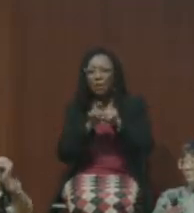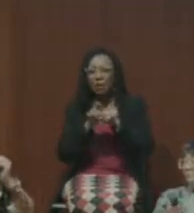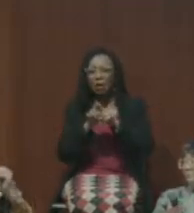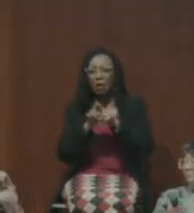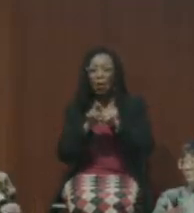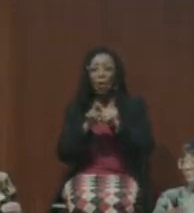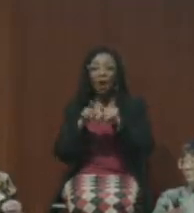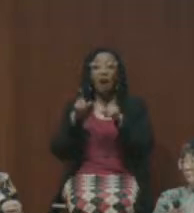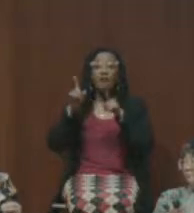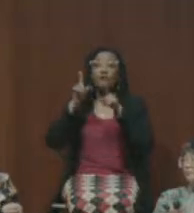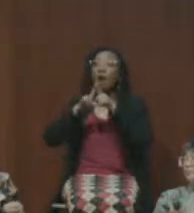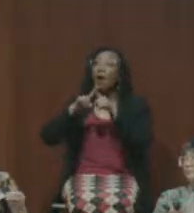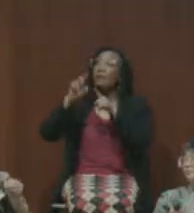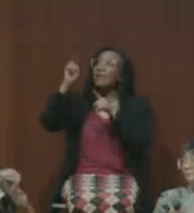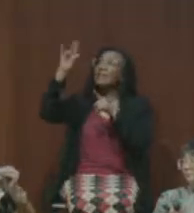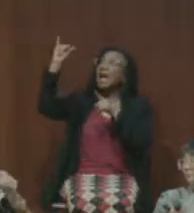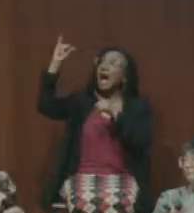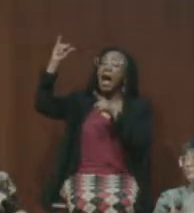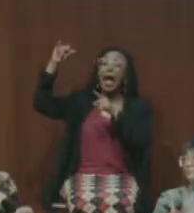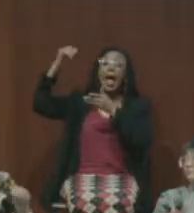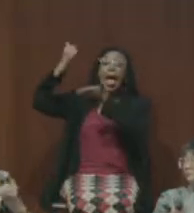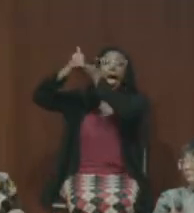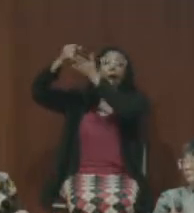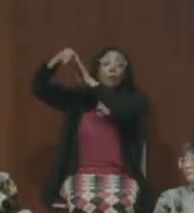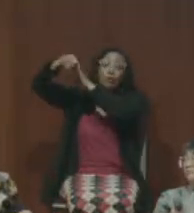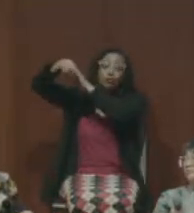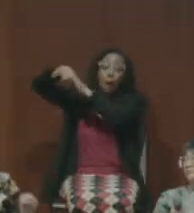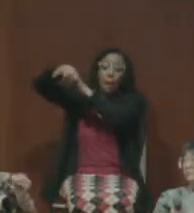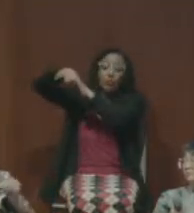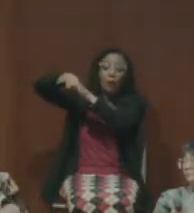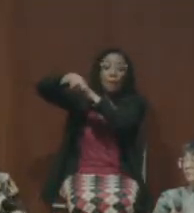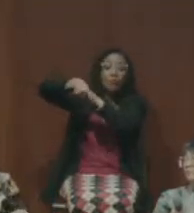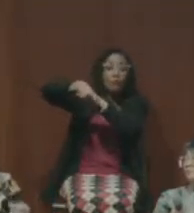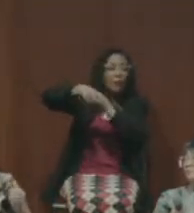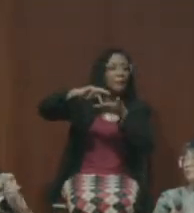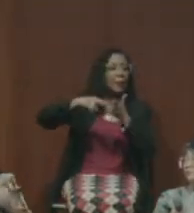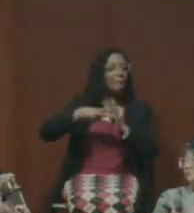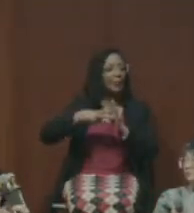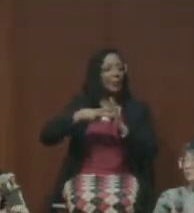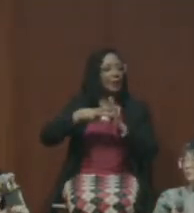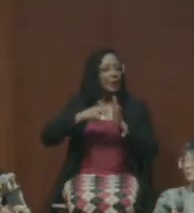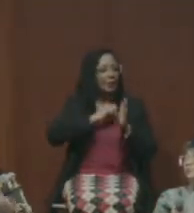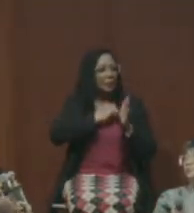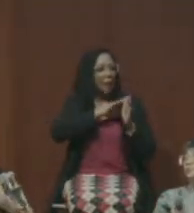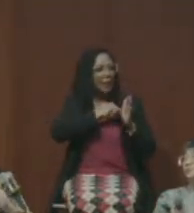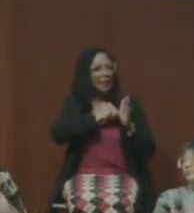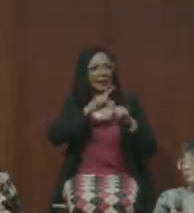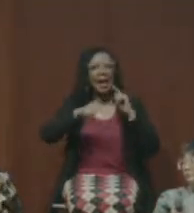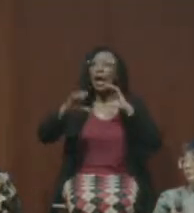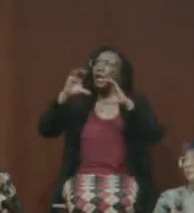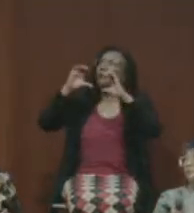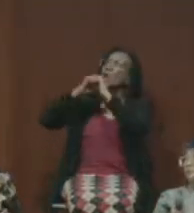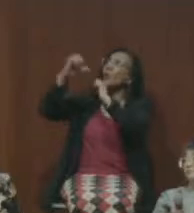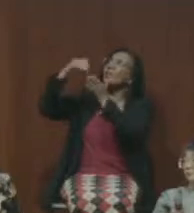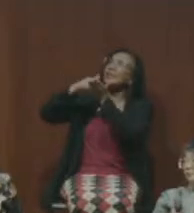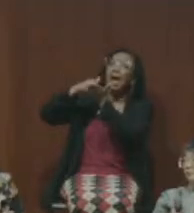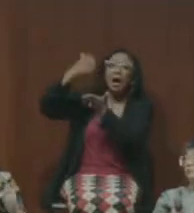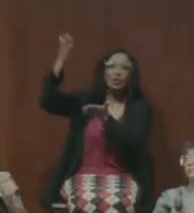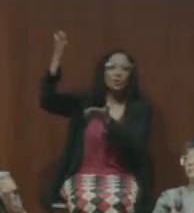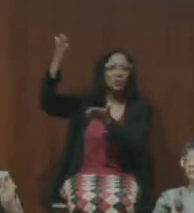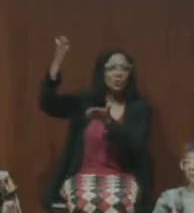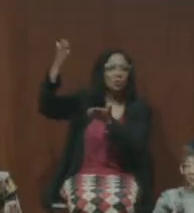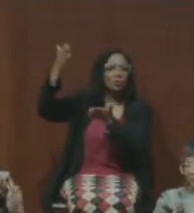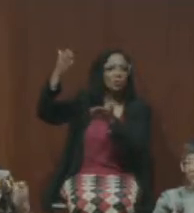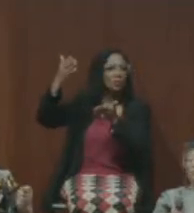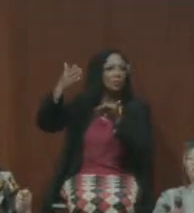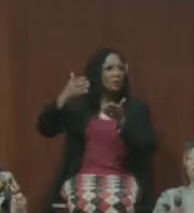aid from the sky, you are preventing Palestinians from connecting with the doctors who are volunteering to go to Gaza. You